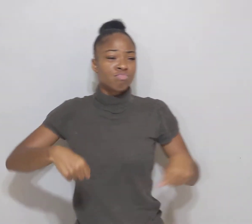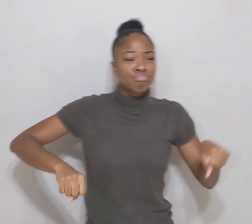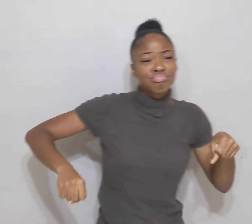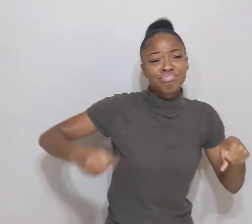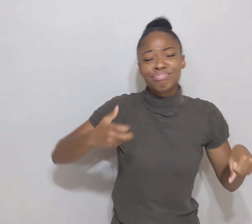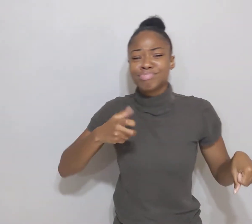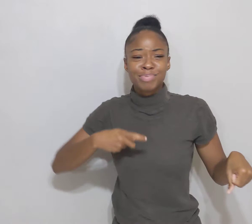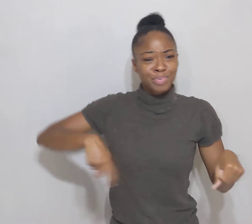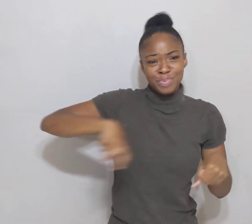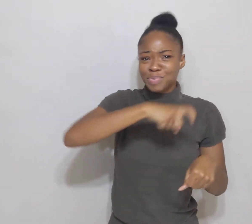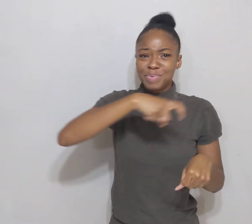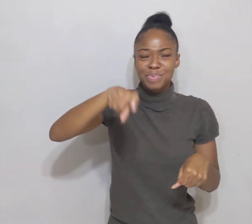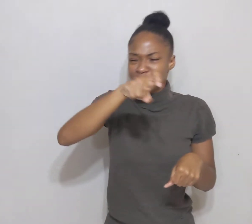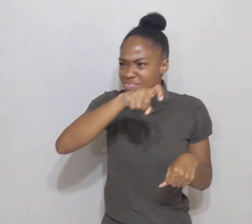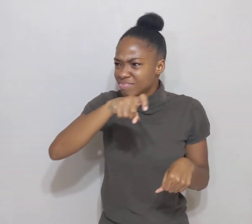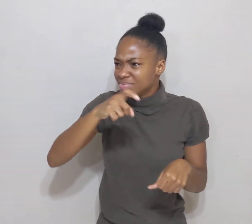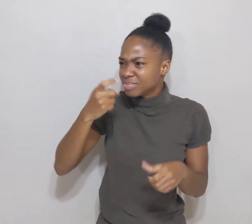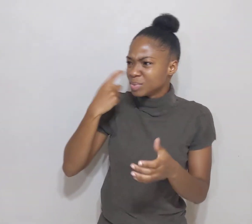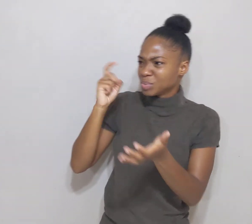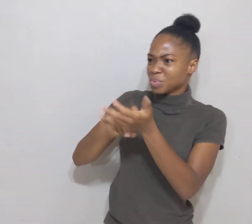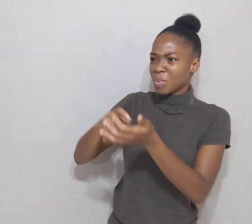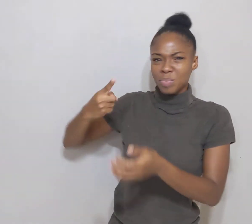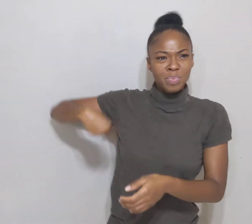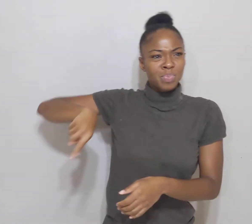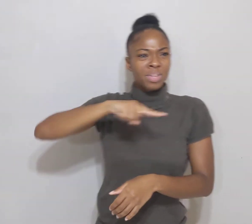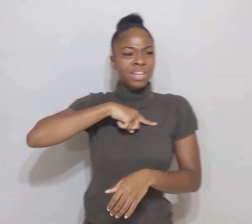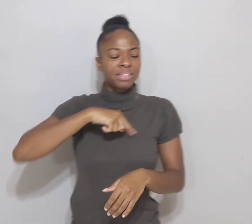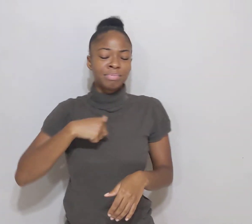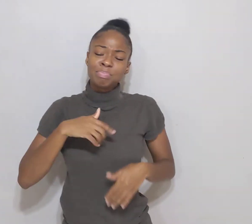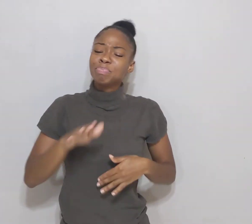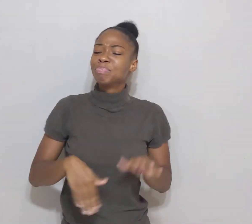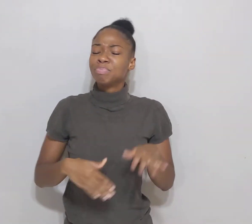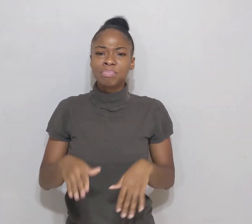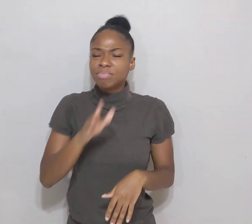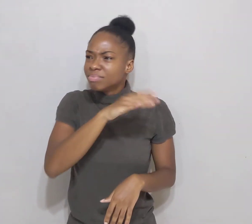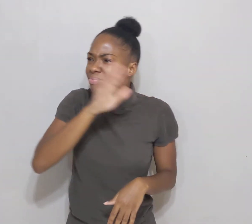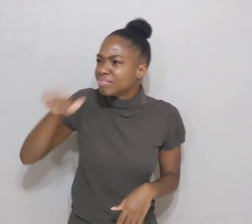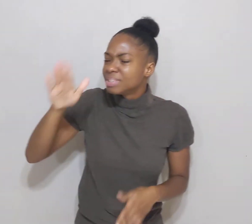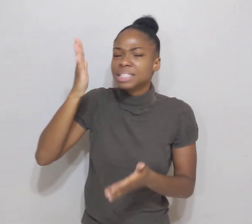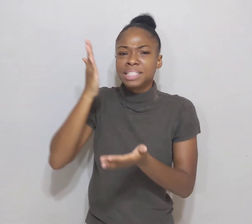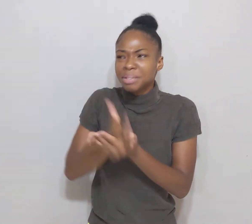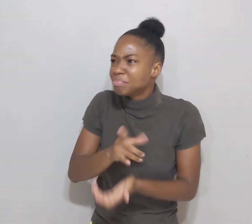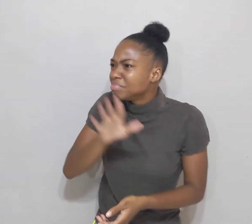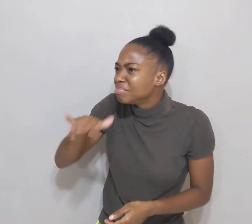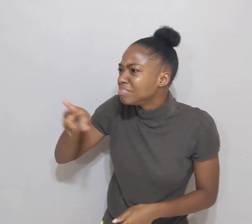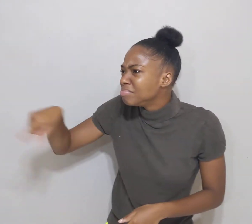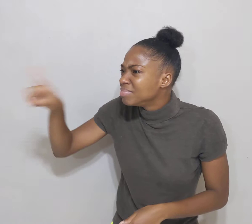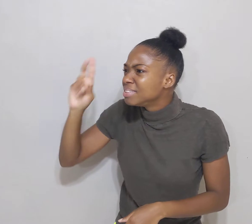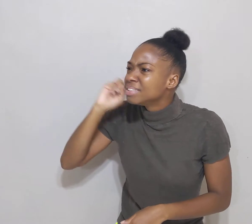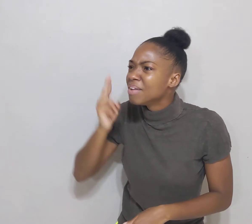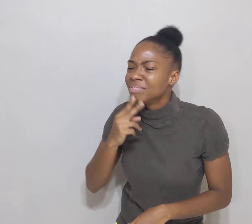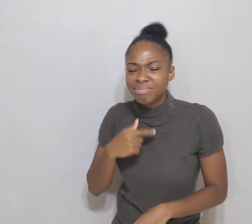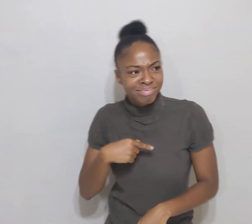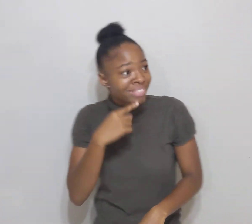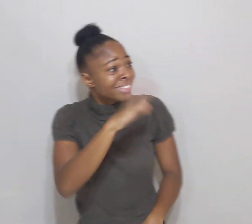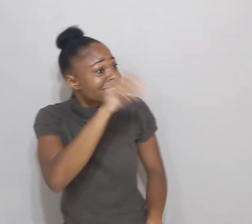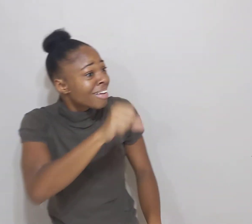deaf man on a moped and he noticed us. He waved us down and said, "Hey, are you